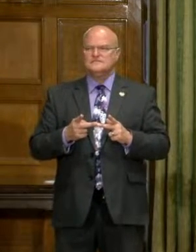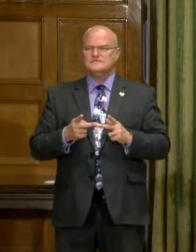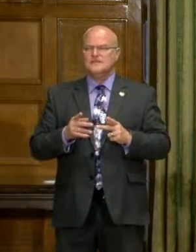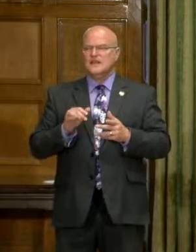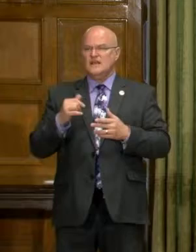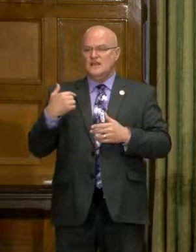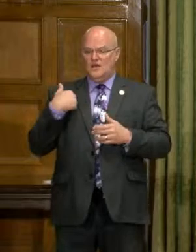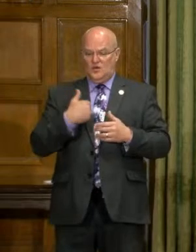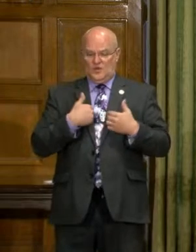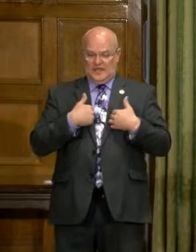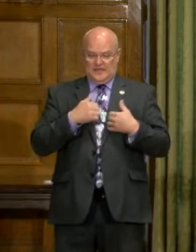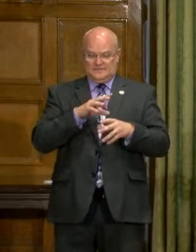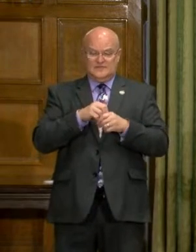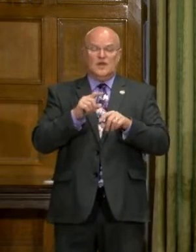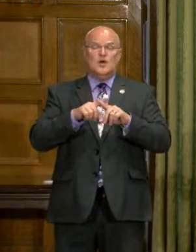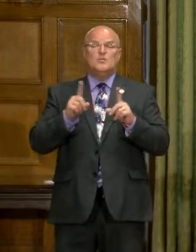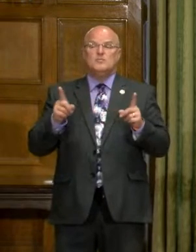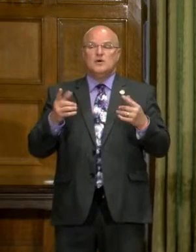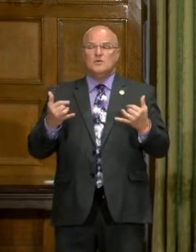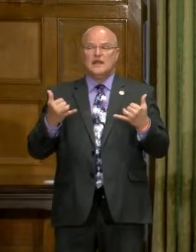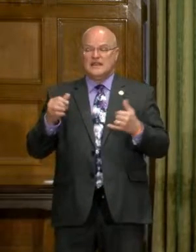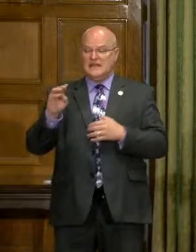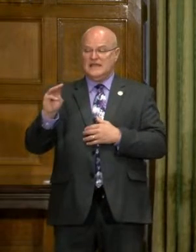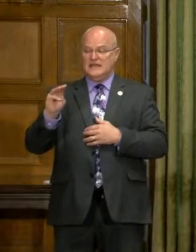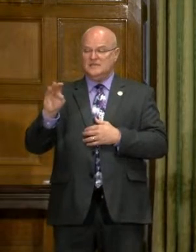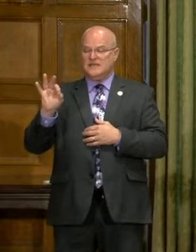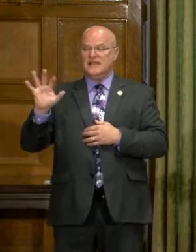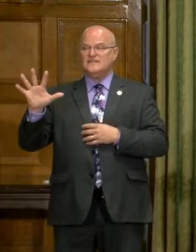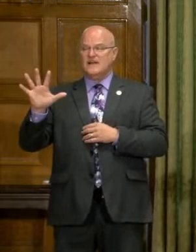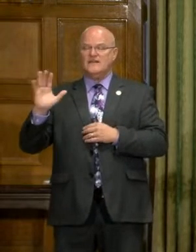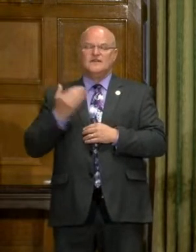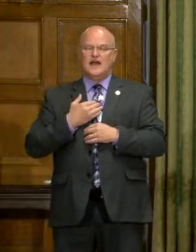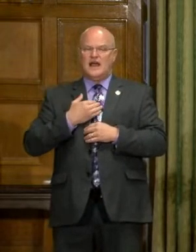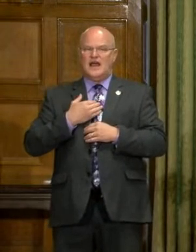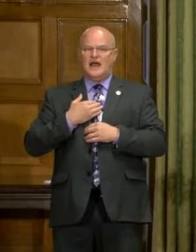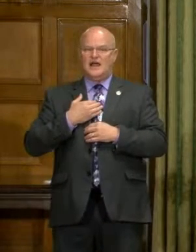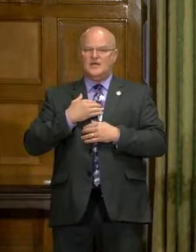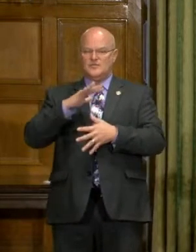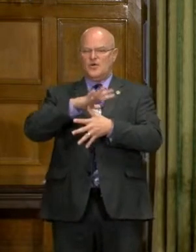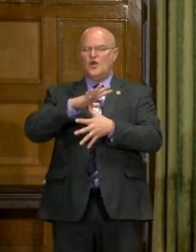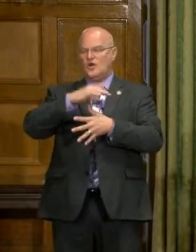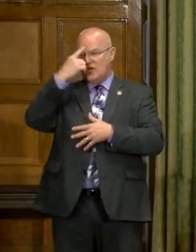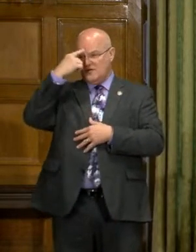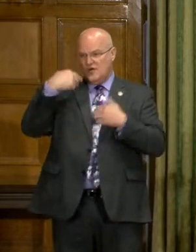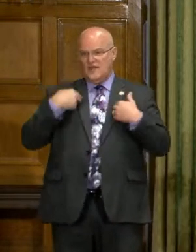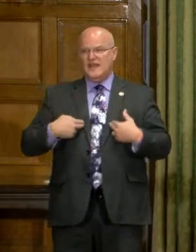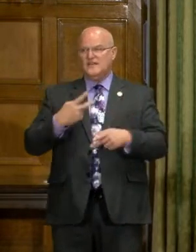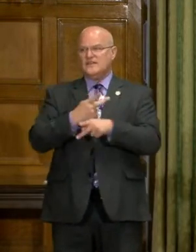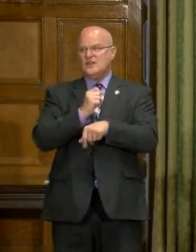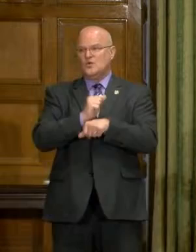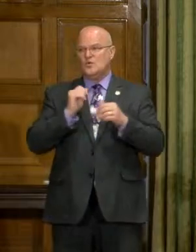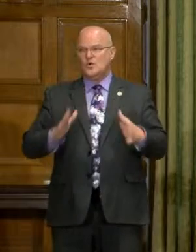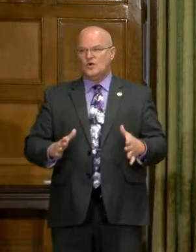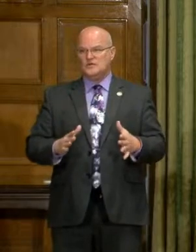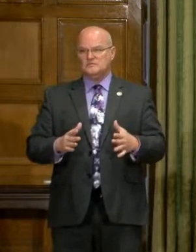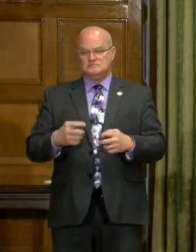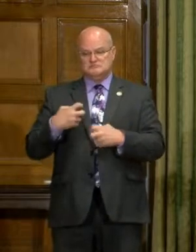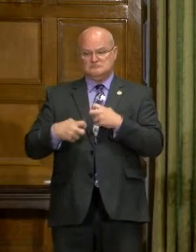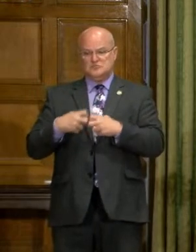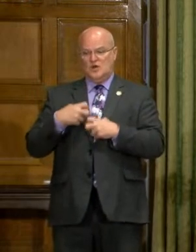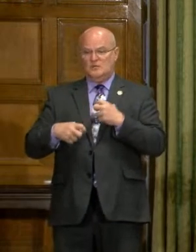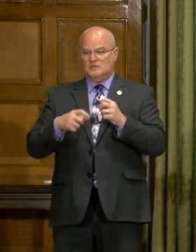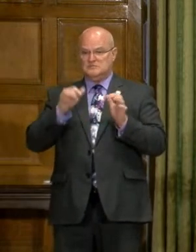engagements that we have, but N95 mask is our priority for the healthcare workers. We haven't any